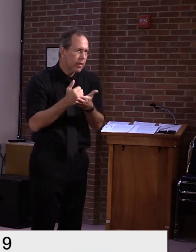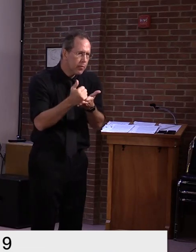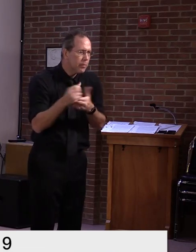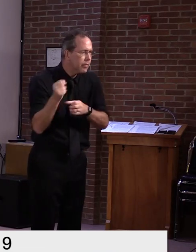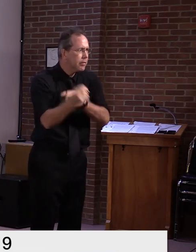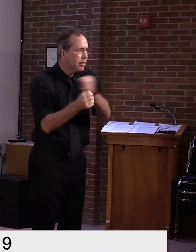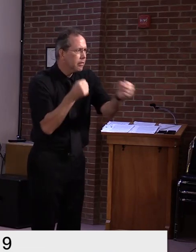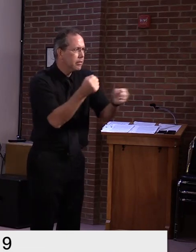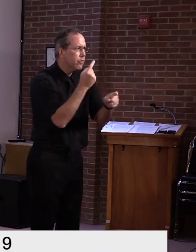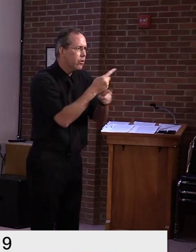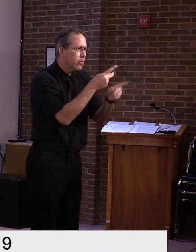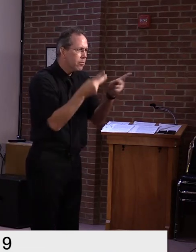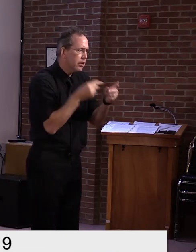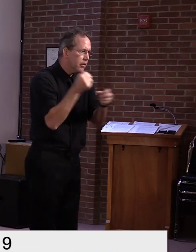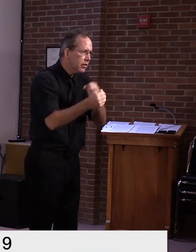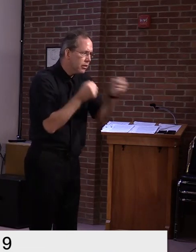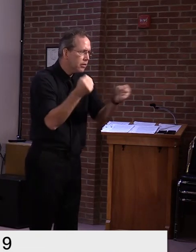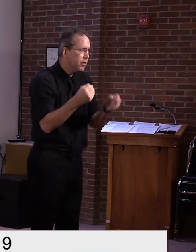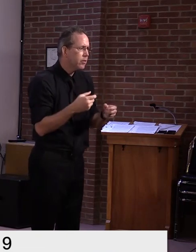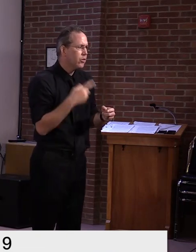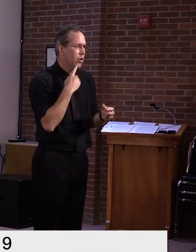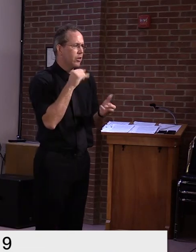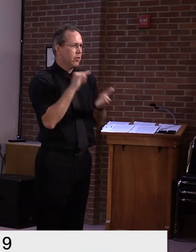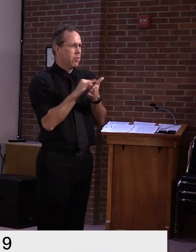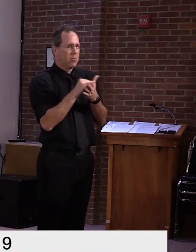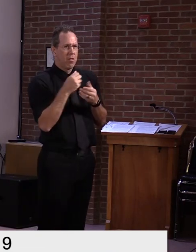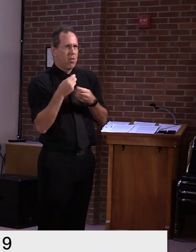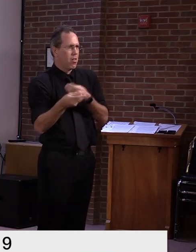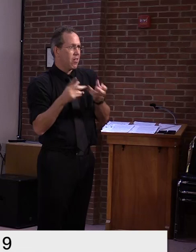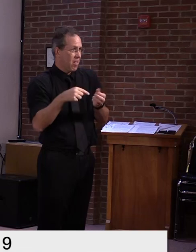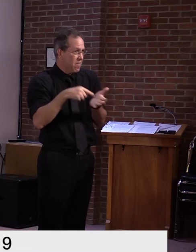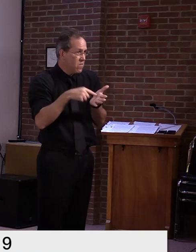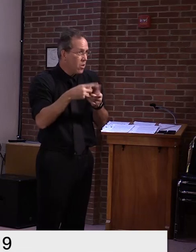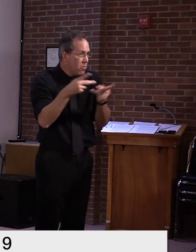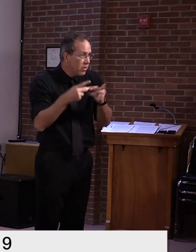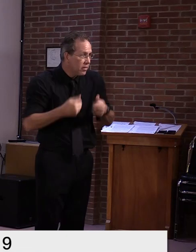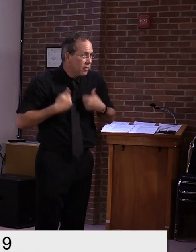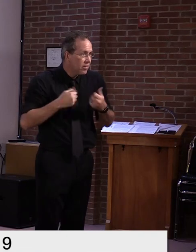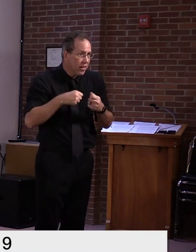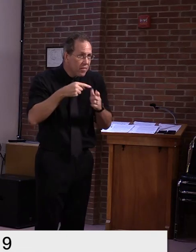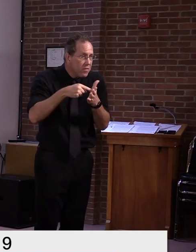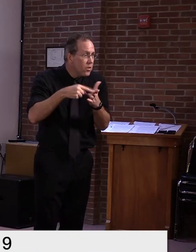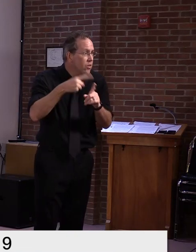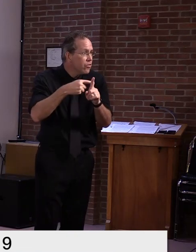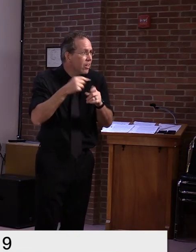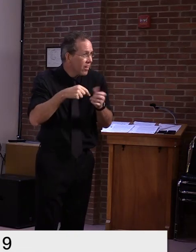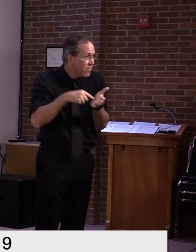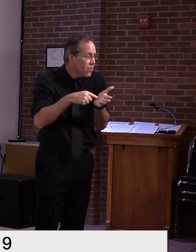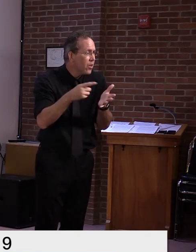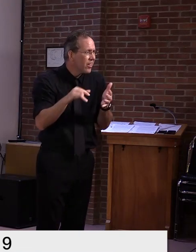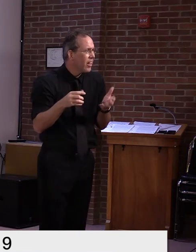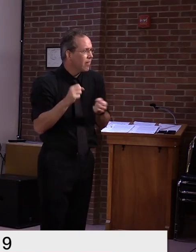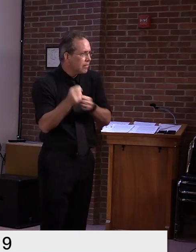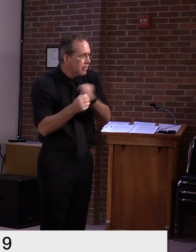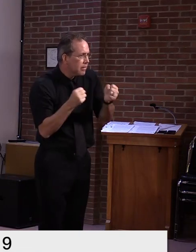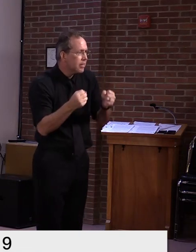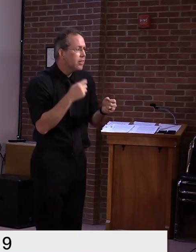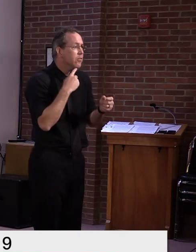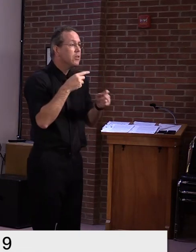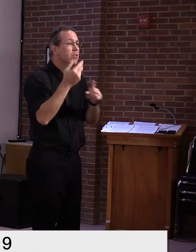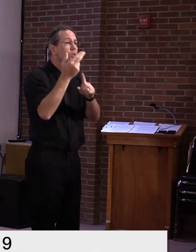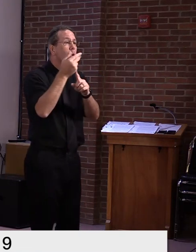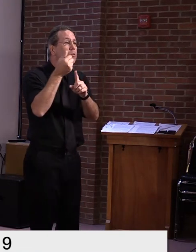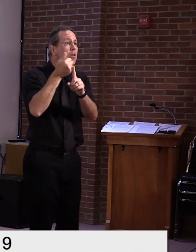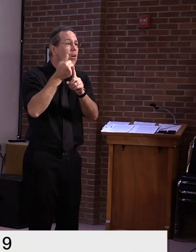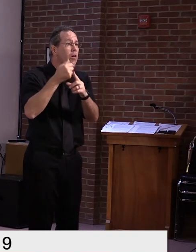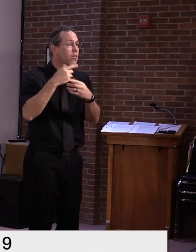It's not sustainable. We have to move people into permanent housing. That doesn't mean we're going to eliminate the motel-hotel program, but it